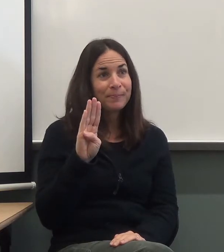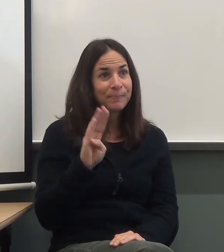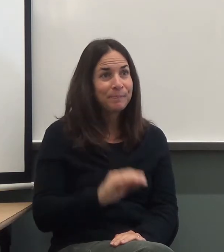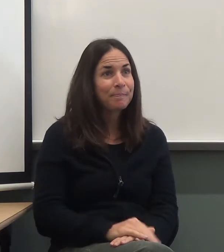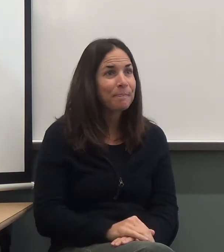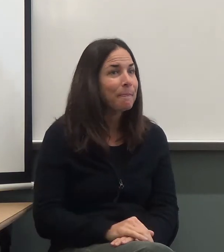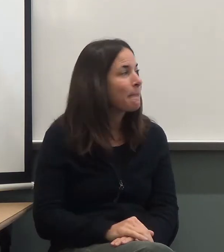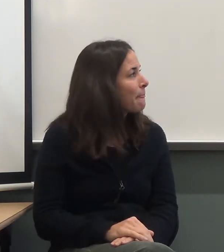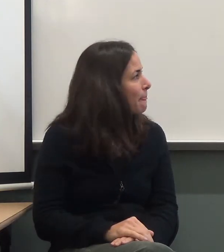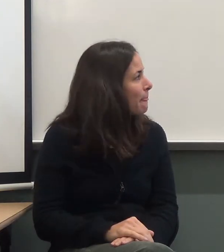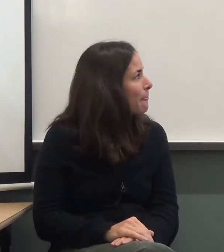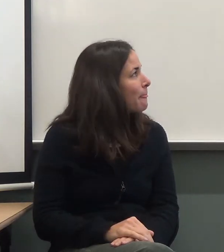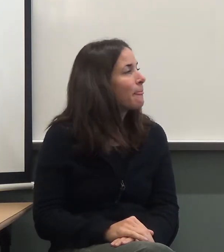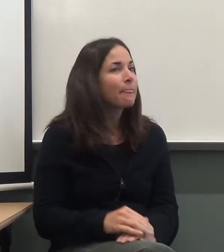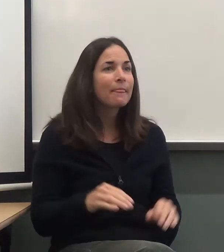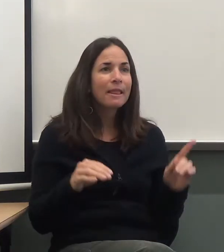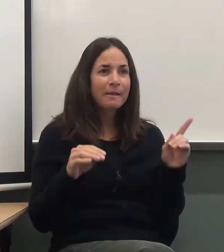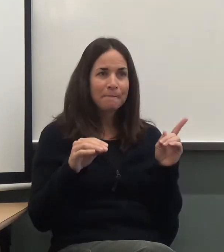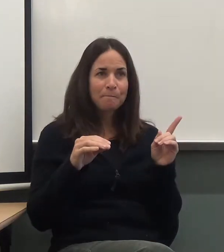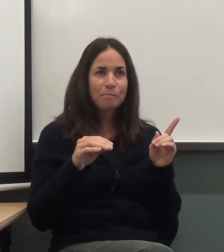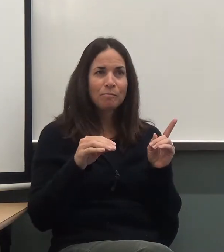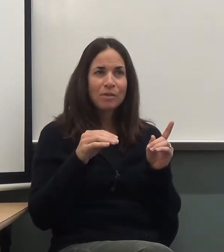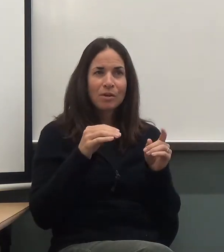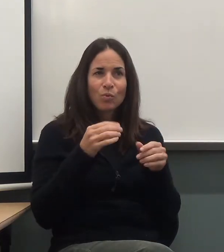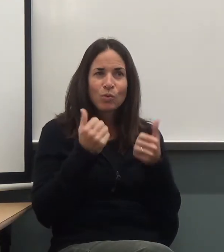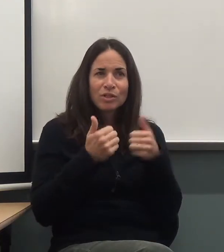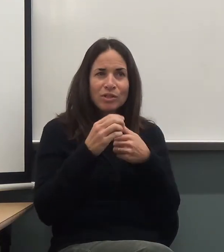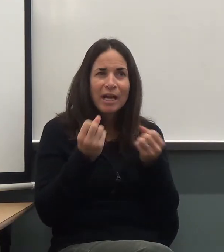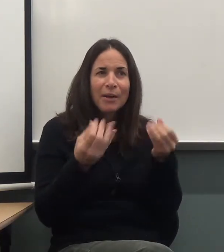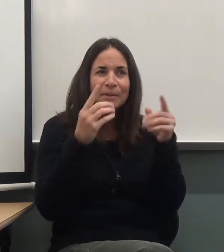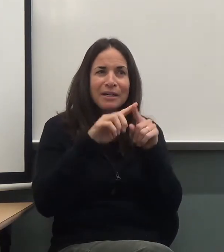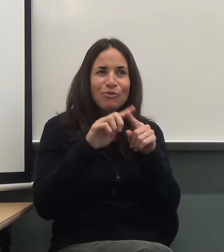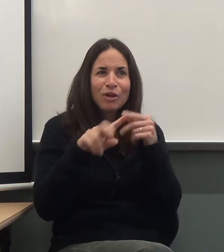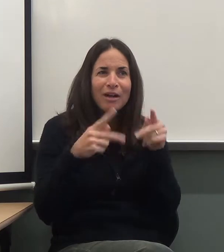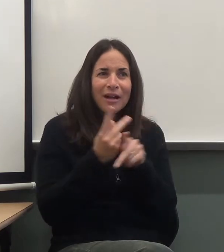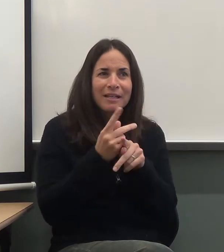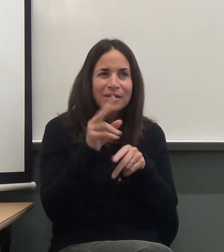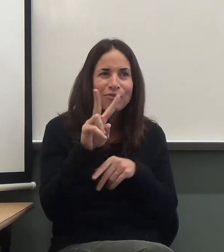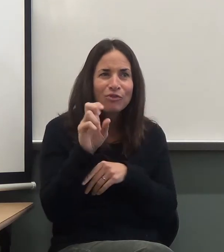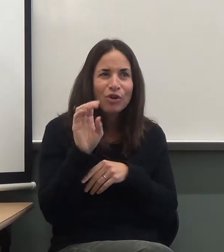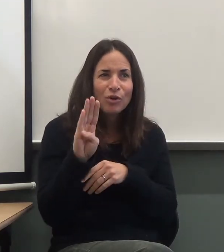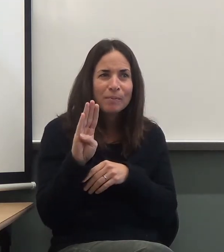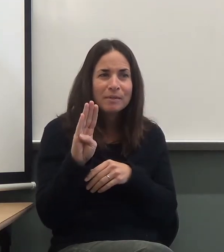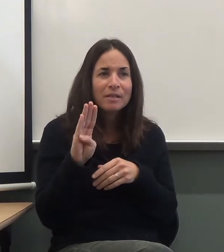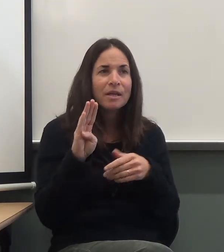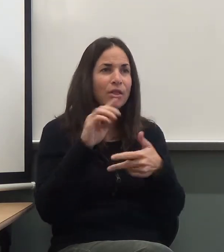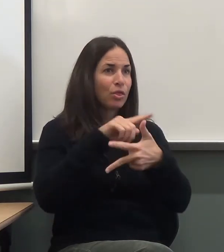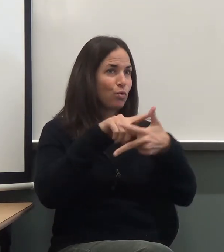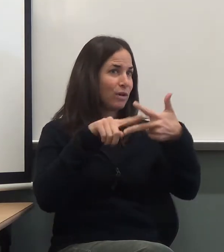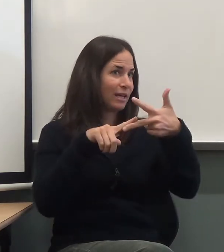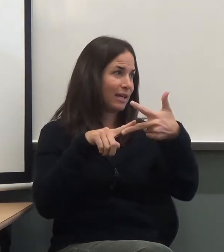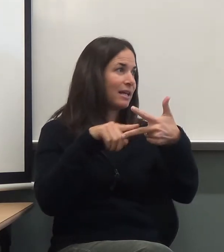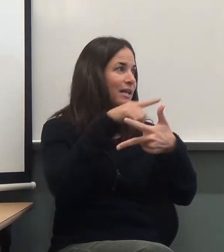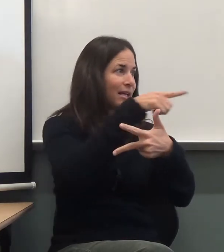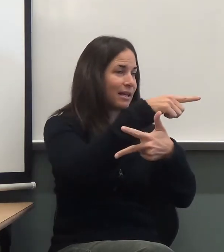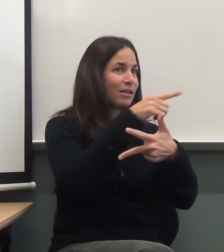Verbs. And we talked about how many different kinds? 3 different kinds. Linking. Linking.